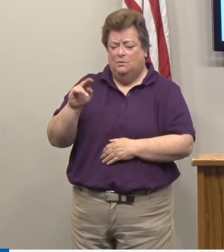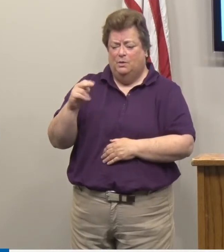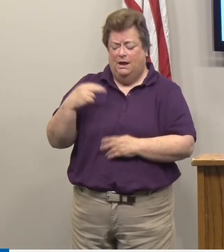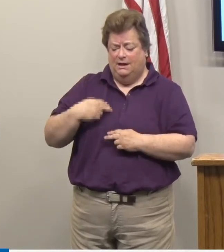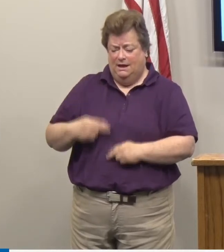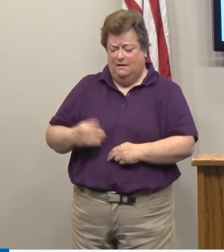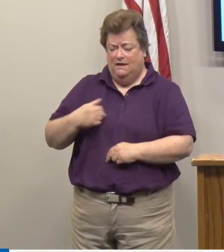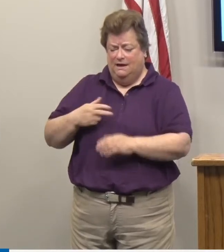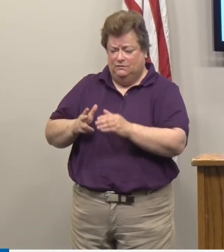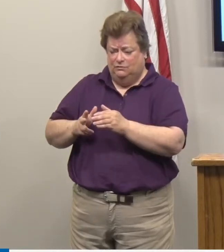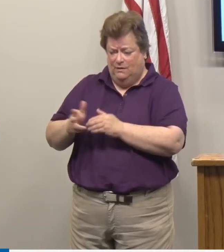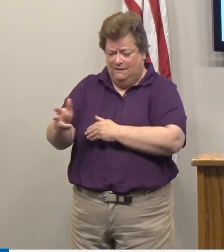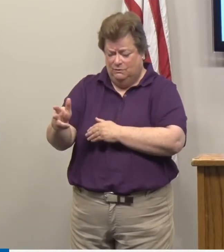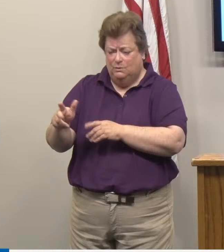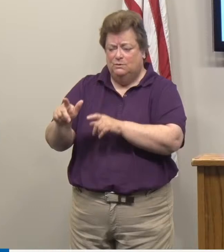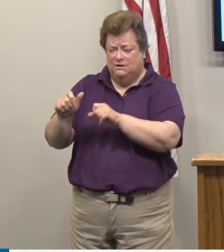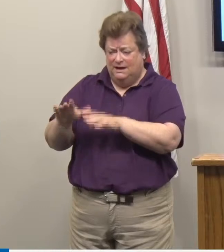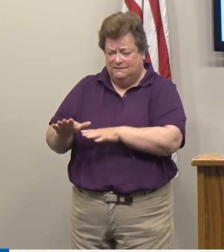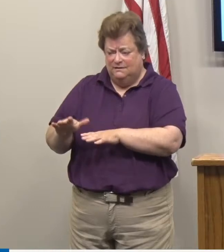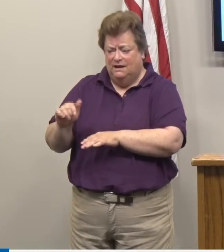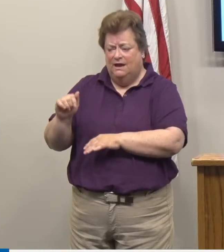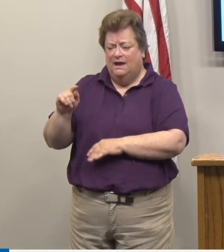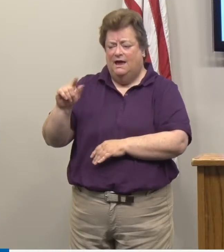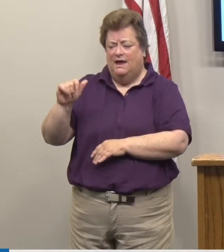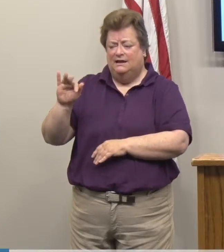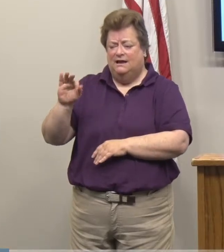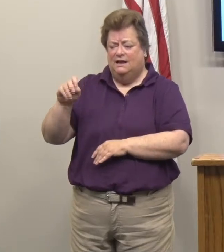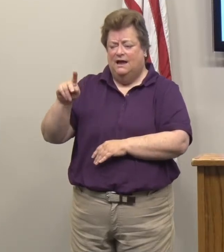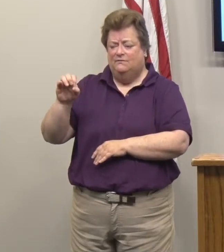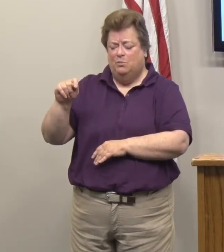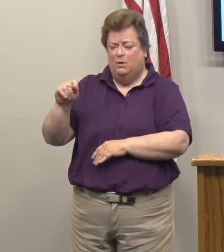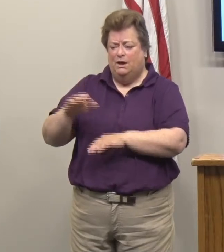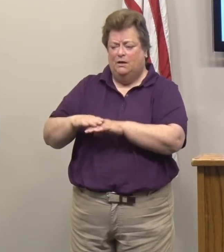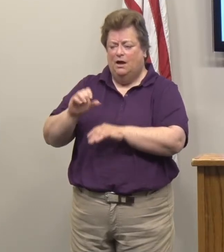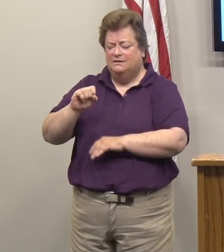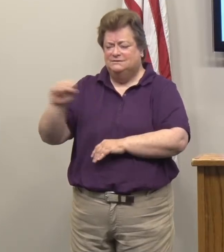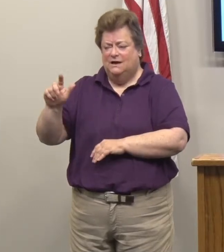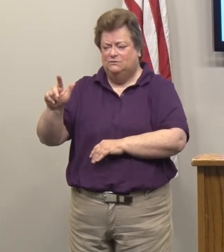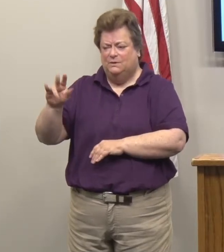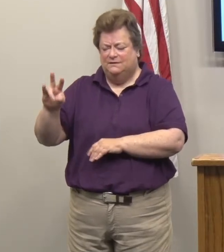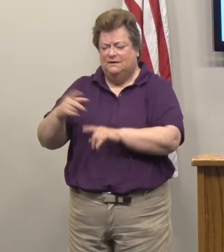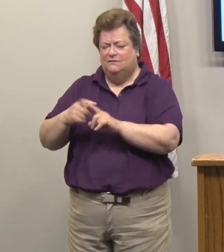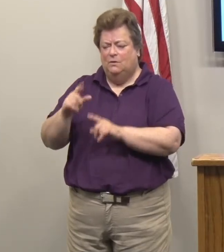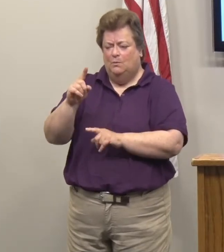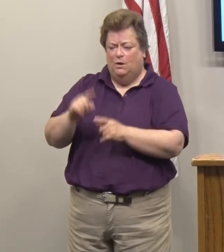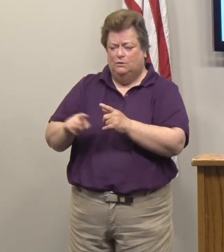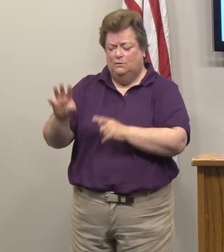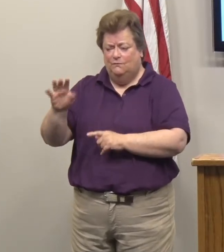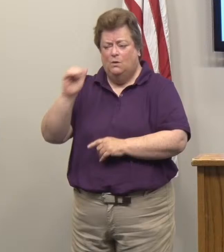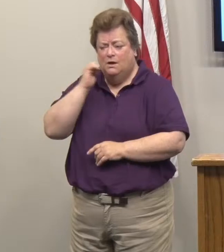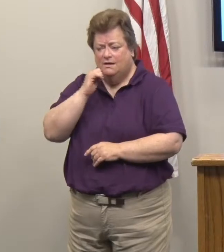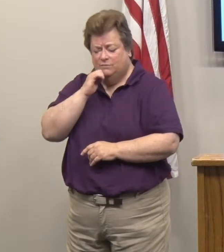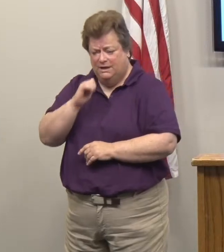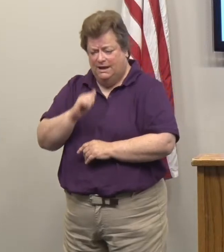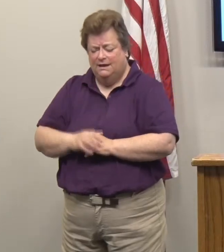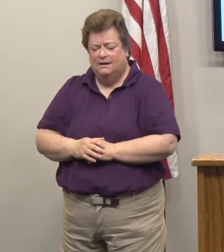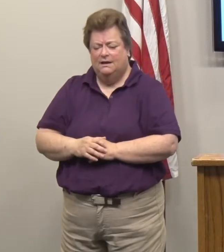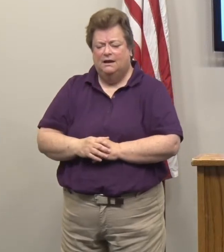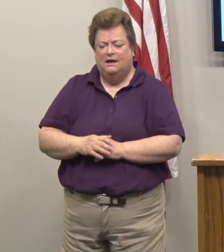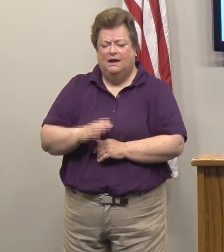drive-through testing available at the LifePoint site on South 27th from 1 to 4 p.m. weekdays.